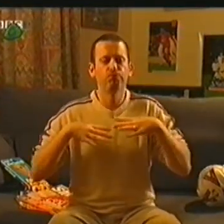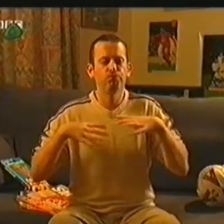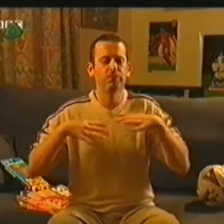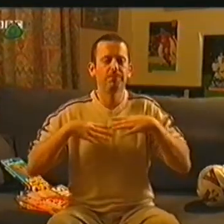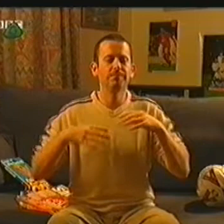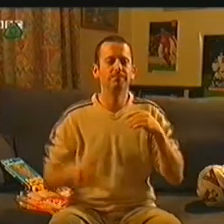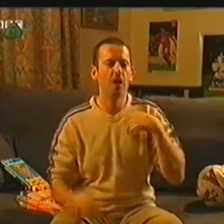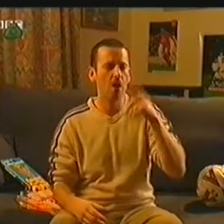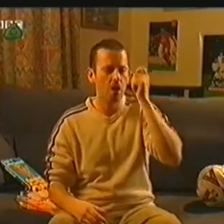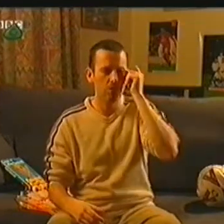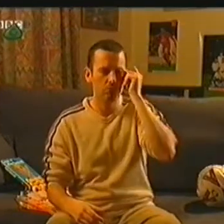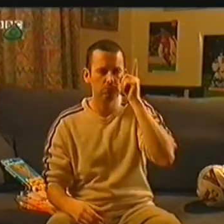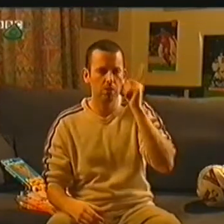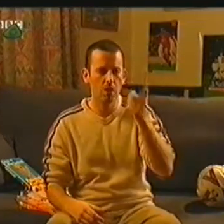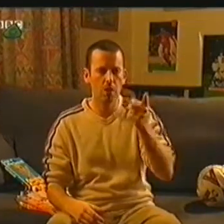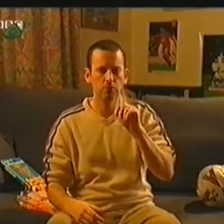It took on a sudden chill.